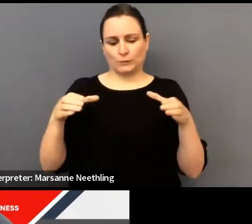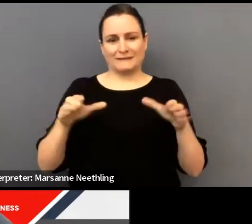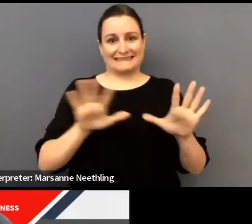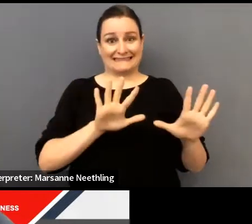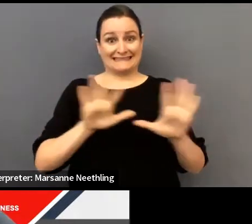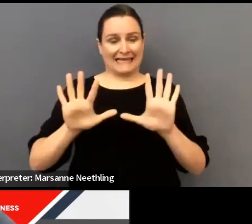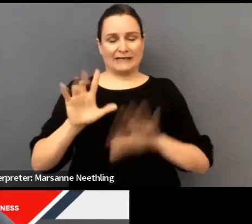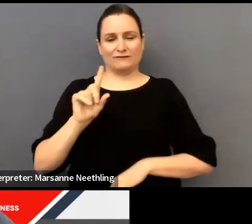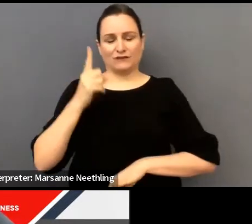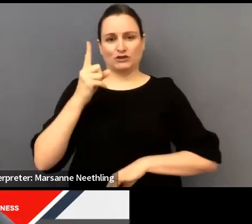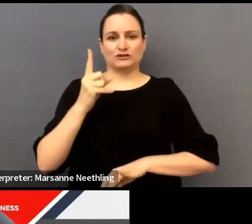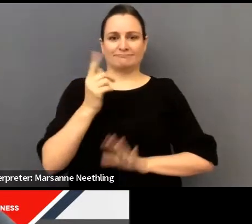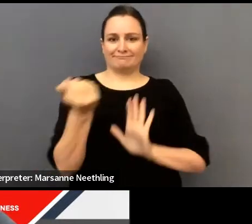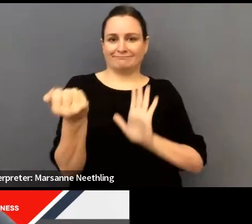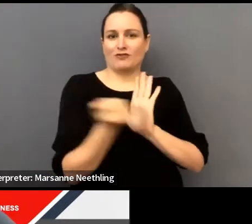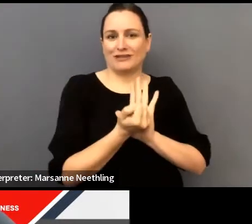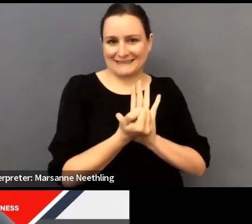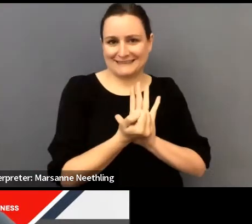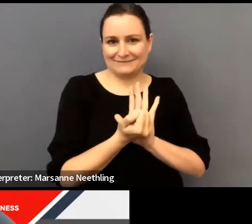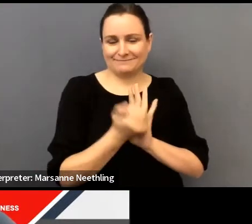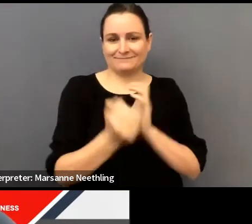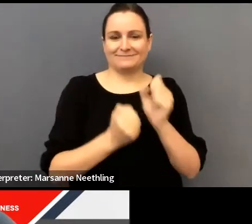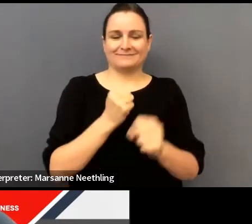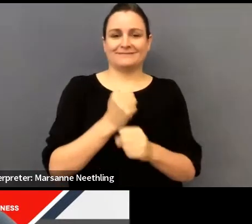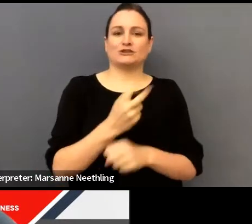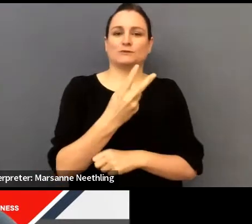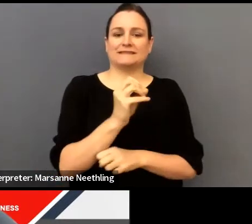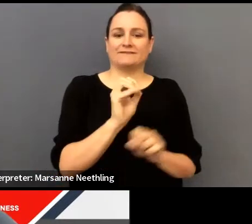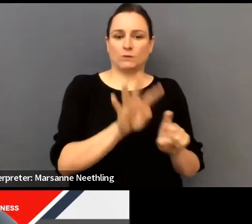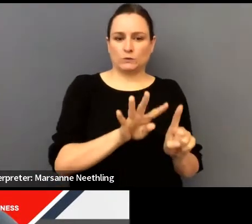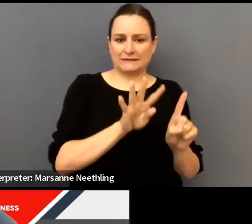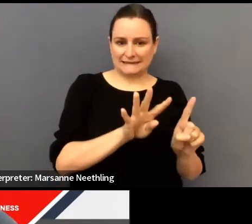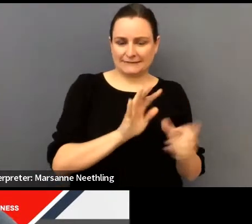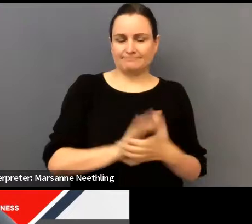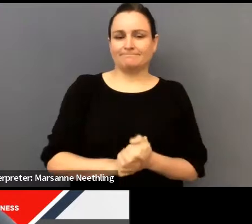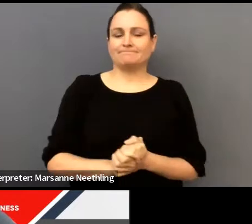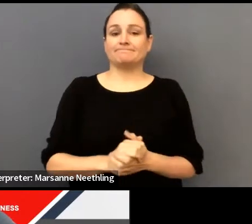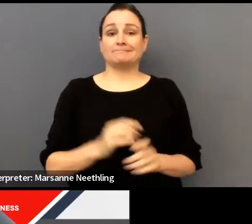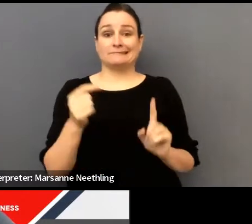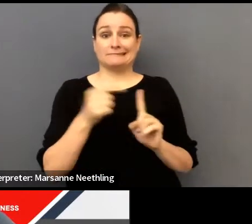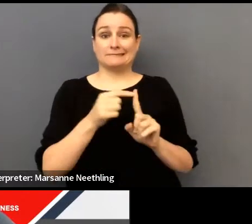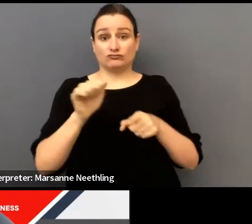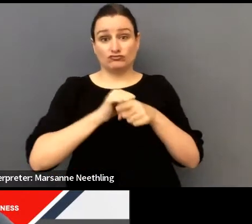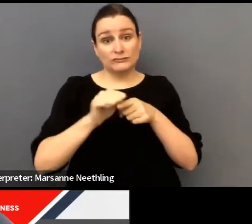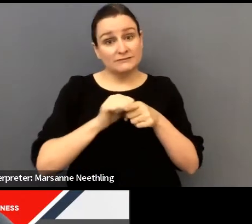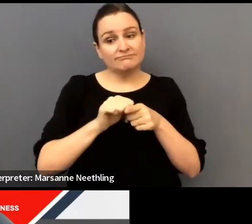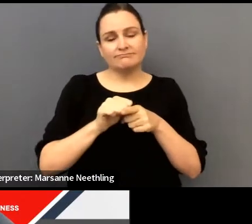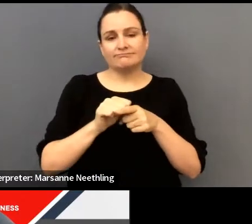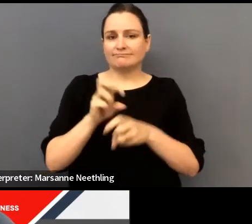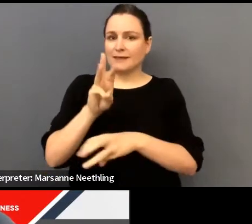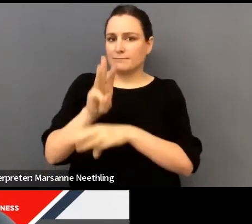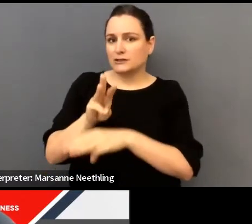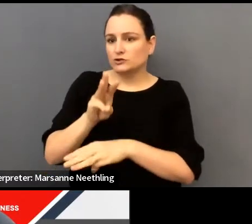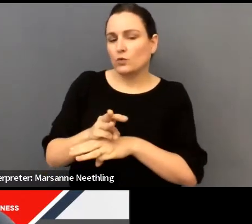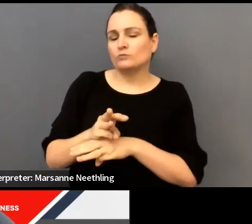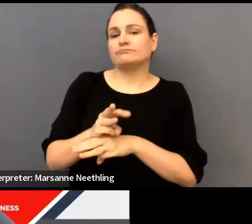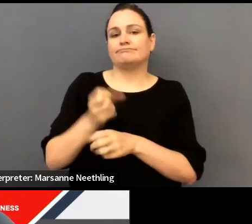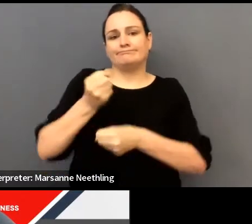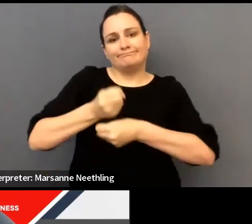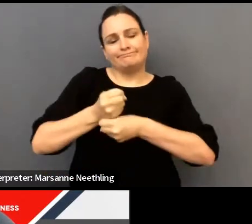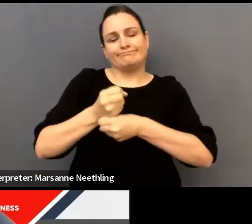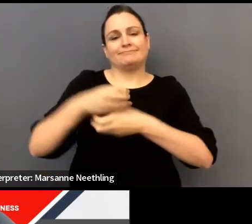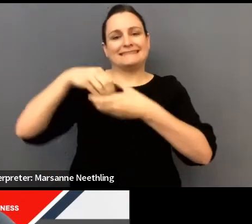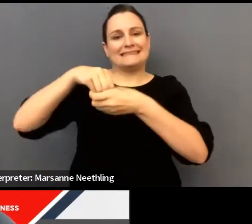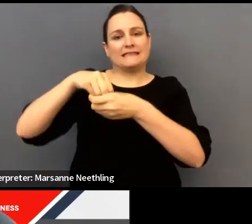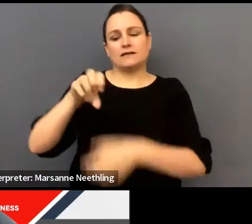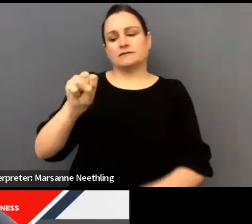well as a trainer, mentor, and member of the South African Translators Institute,